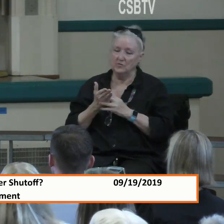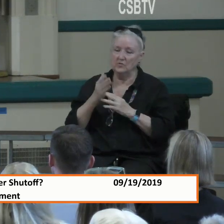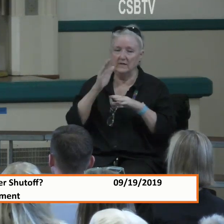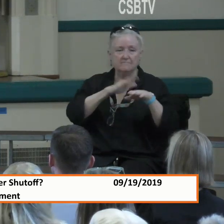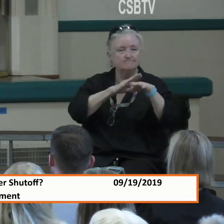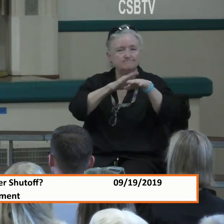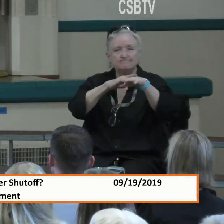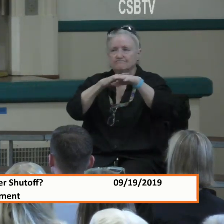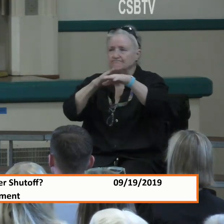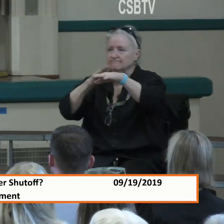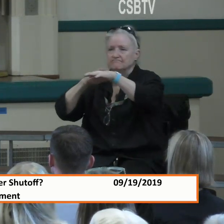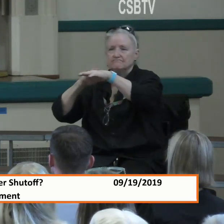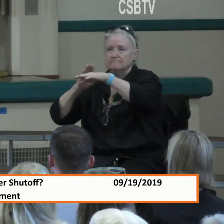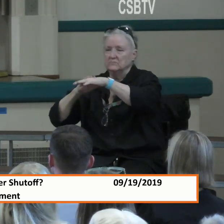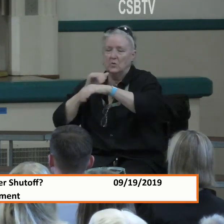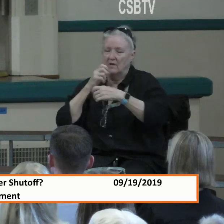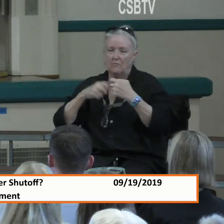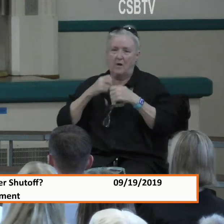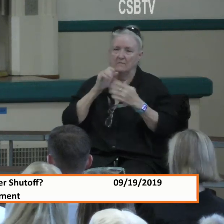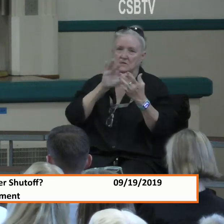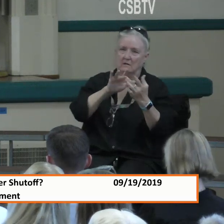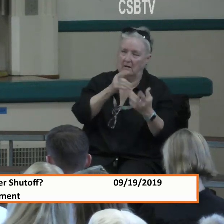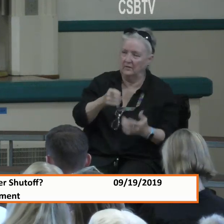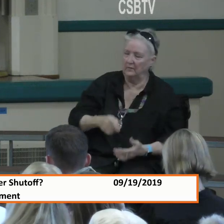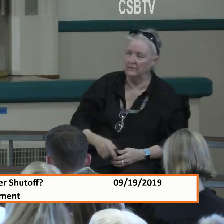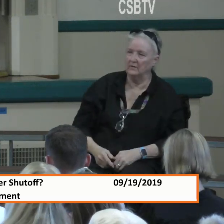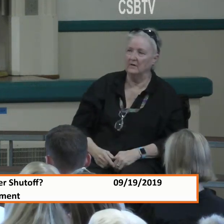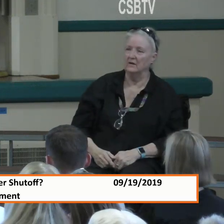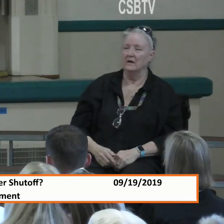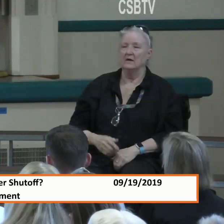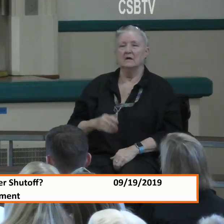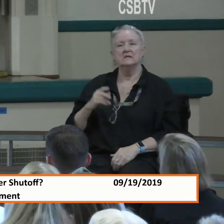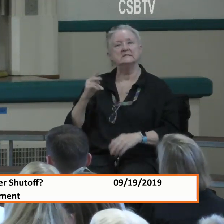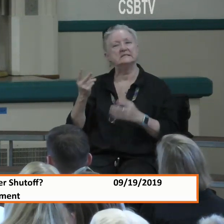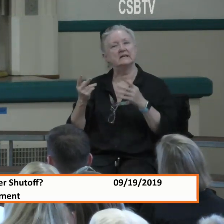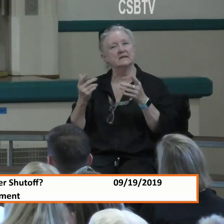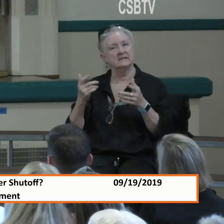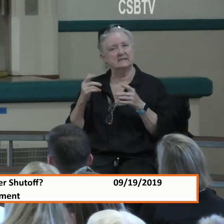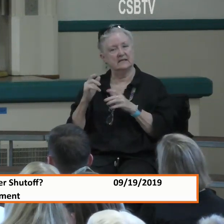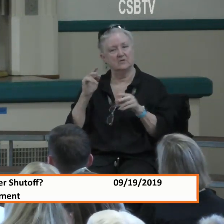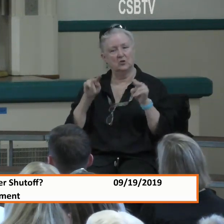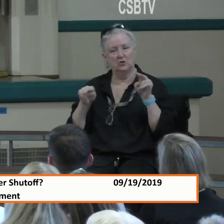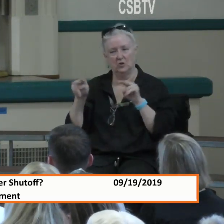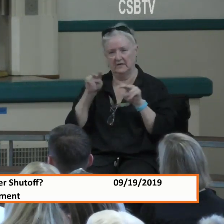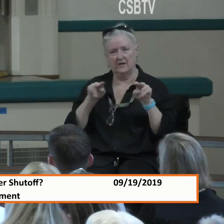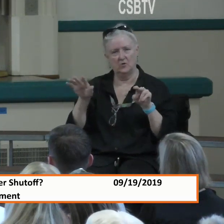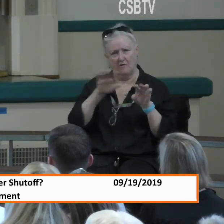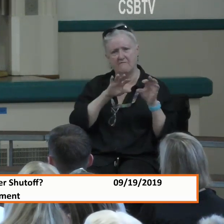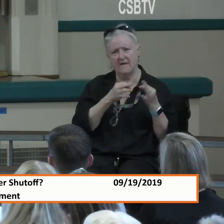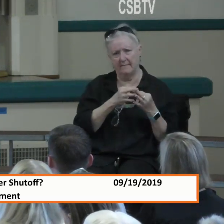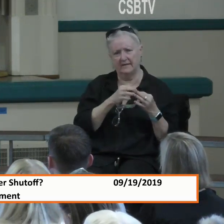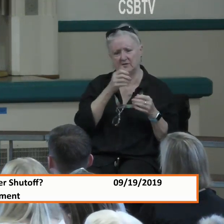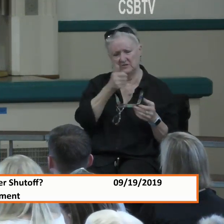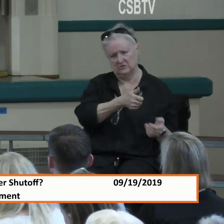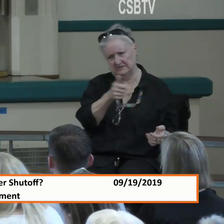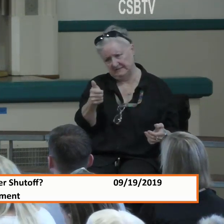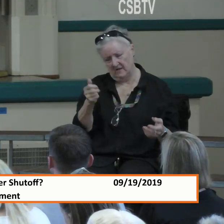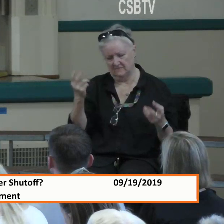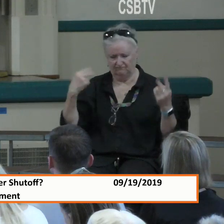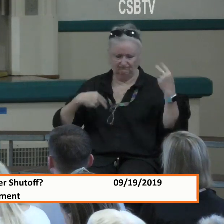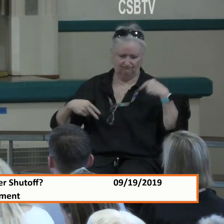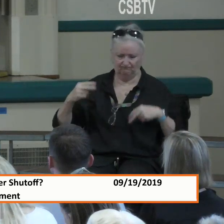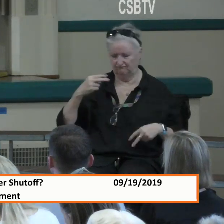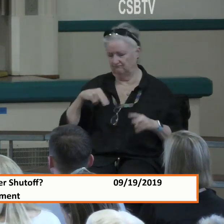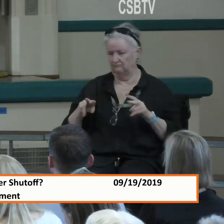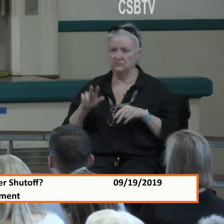they won't have any problems reaching you. Second, take a look at your family, yourself, your business, and